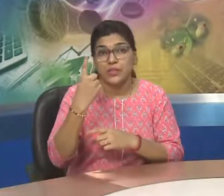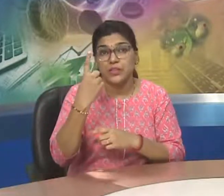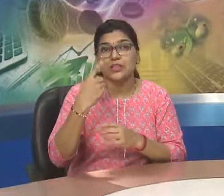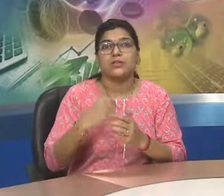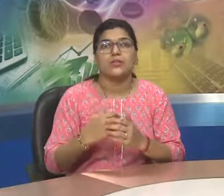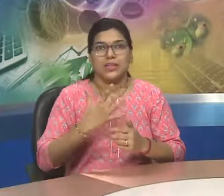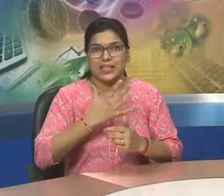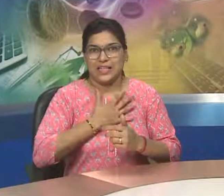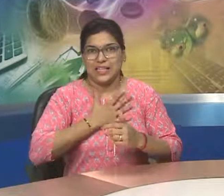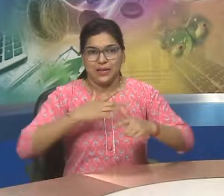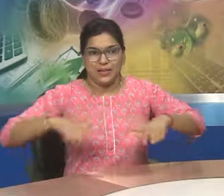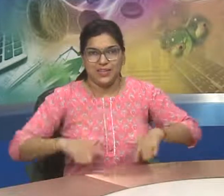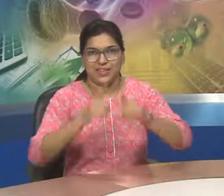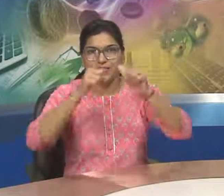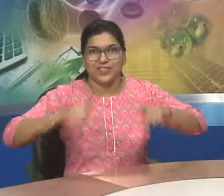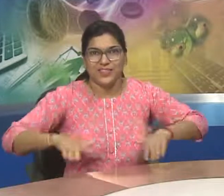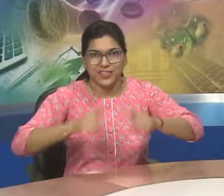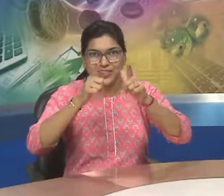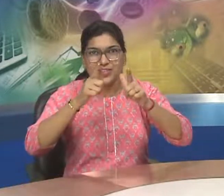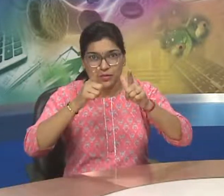Green plants,